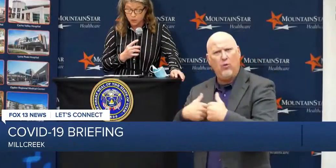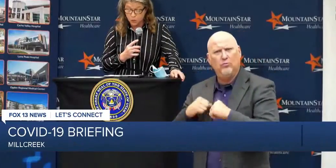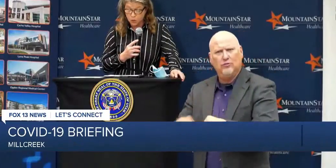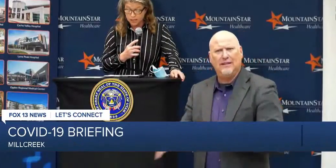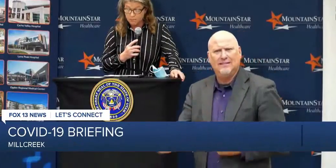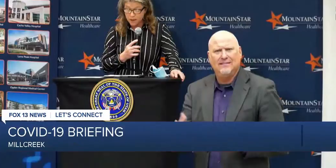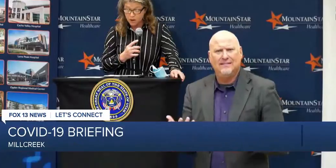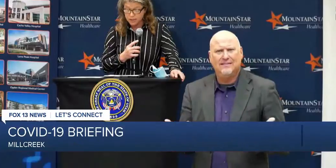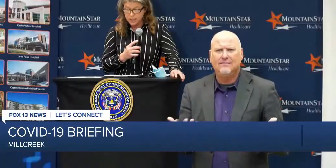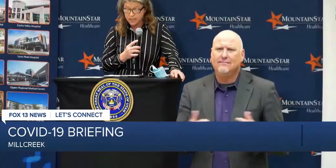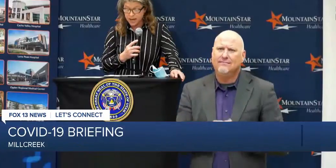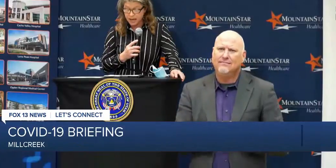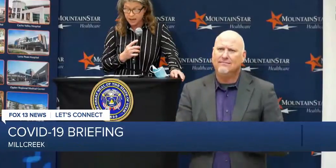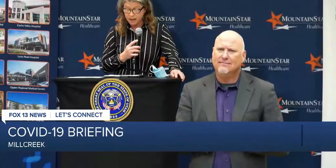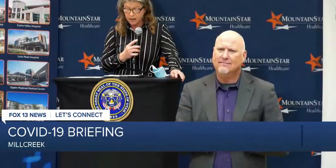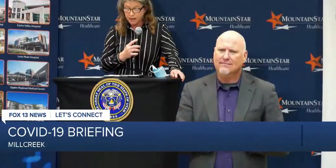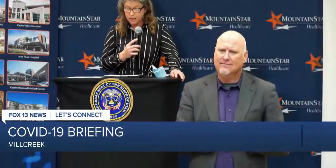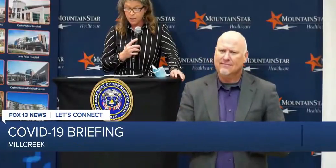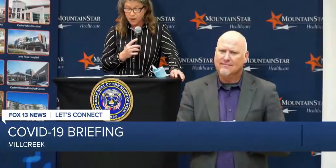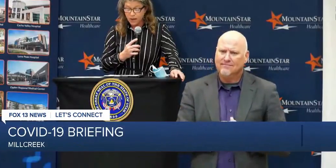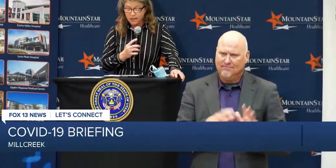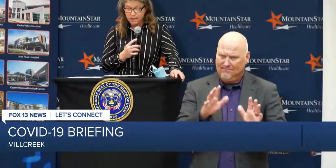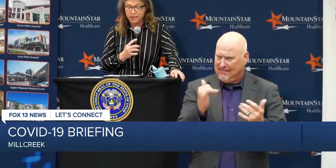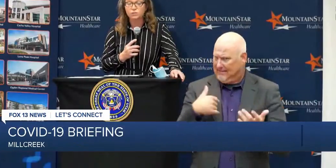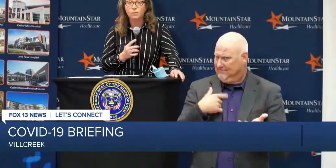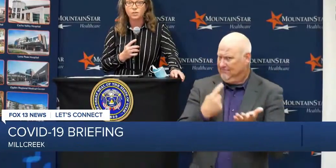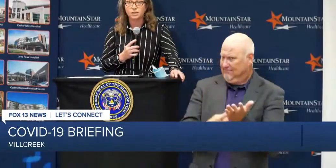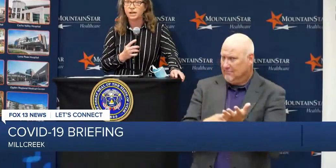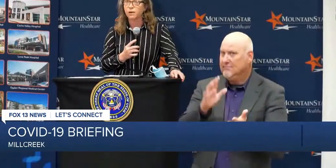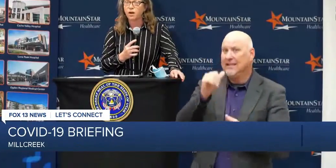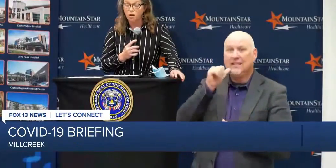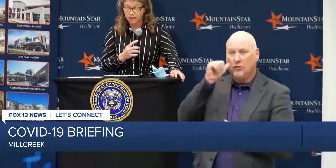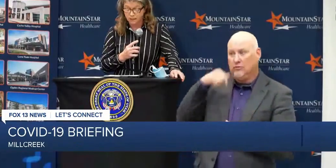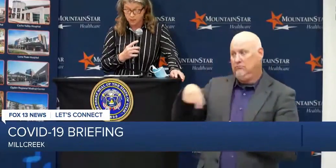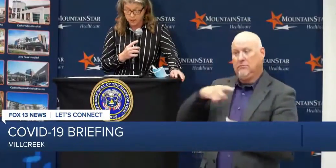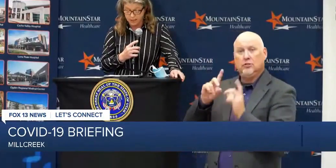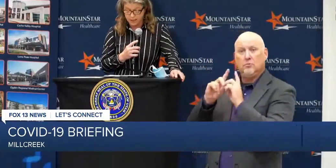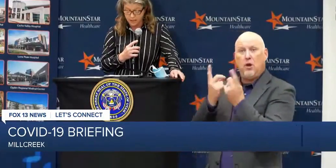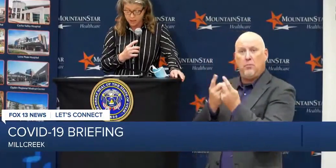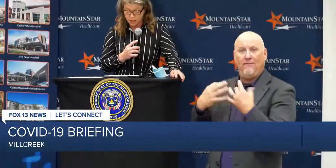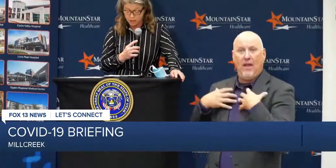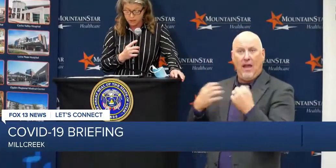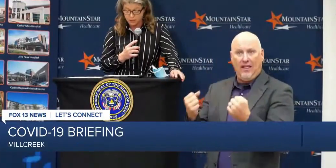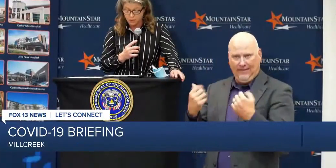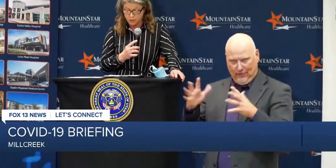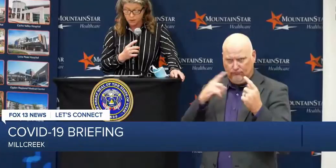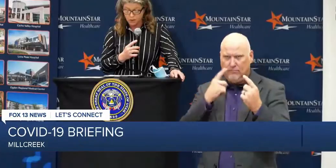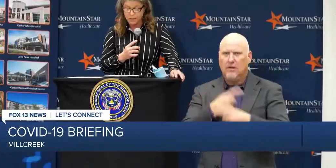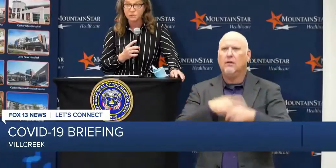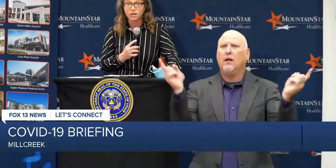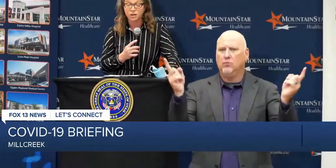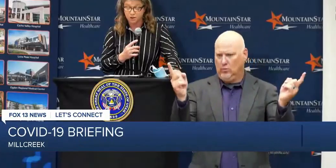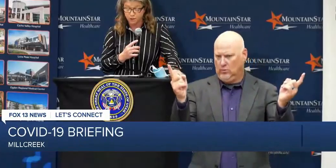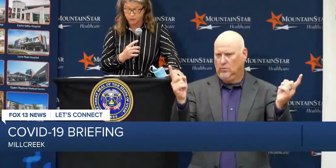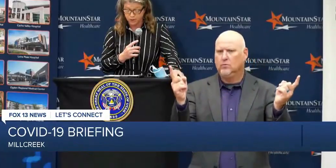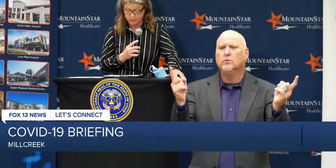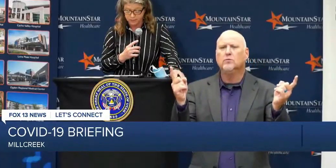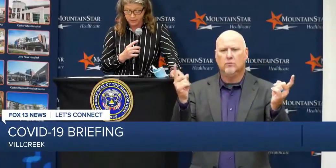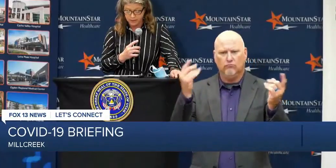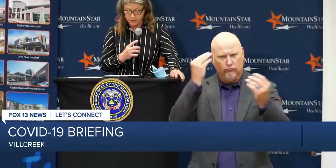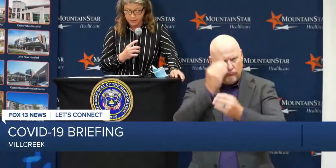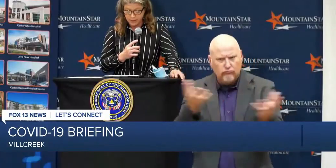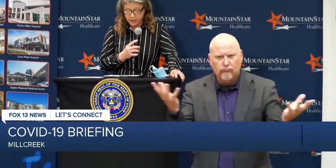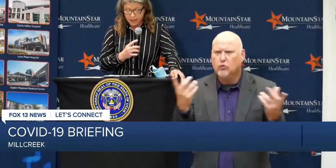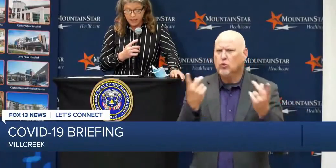departments, schools, and parents to take to minimize the disruptions that we all experienced last year with the school year, especially our